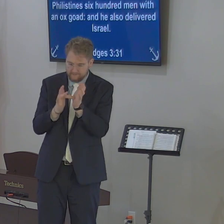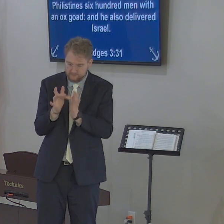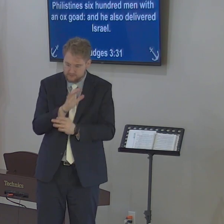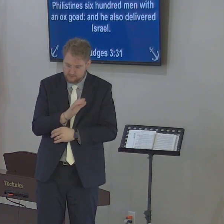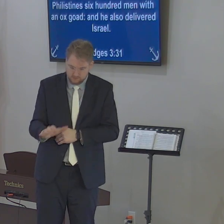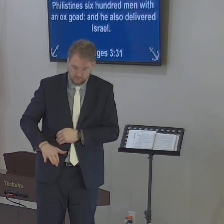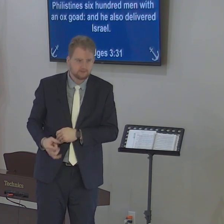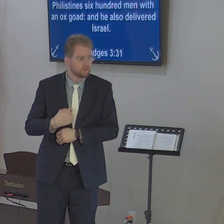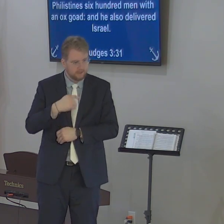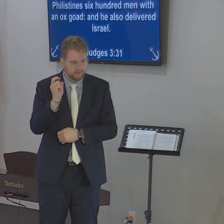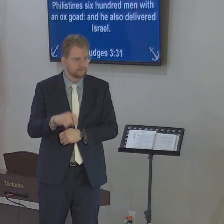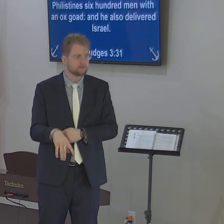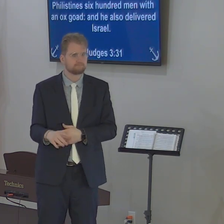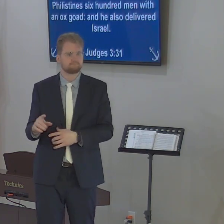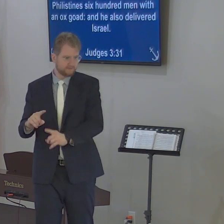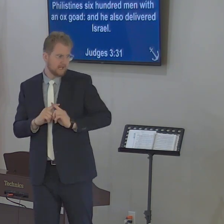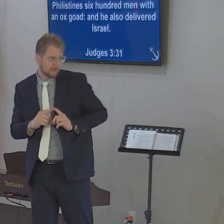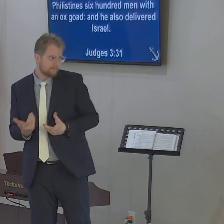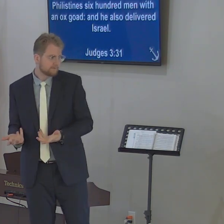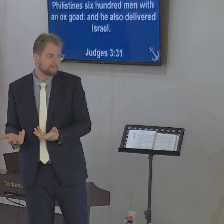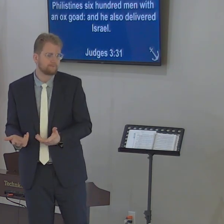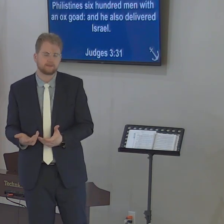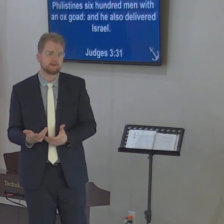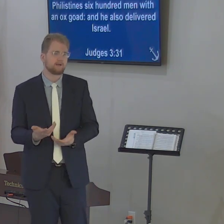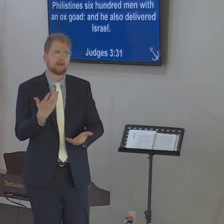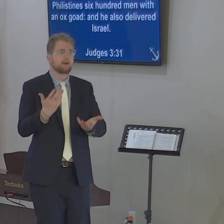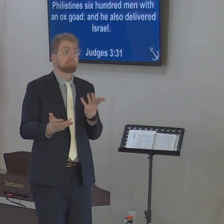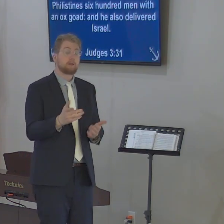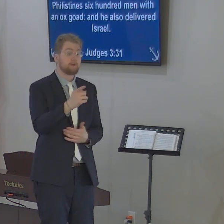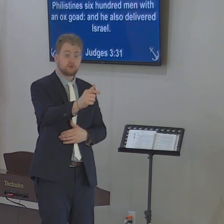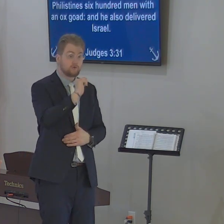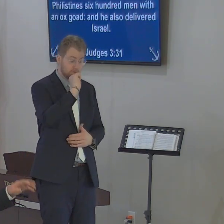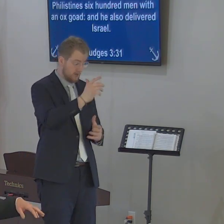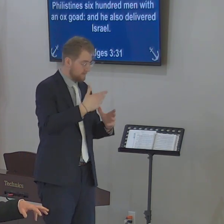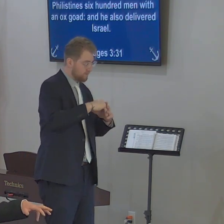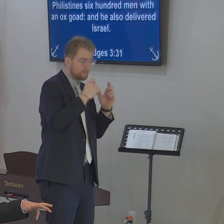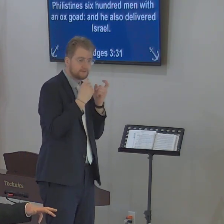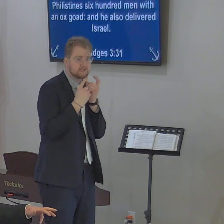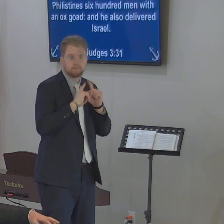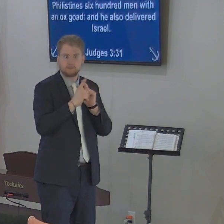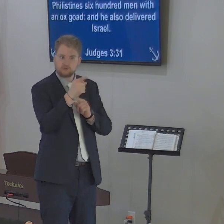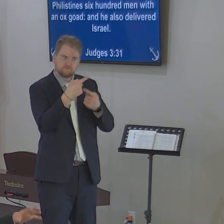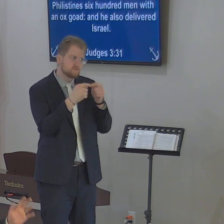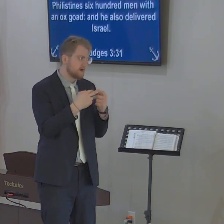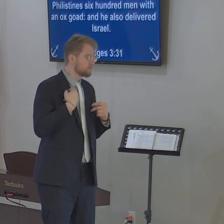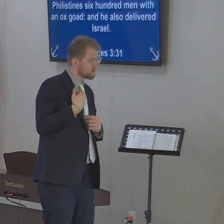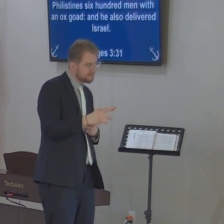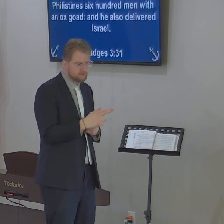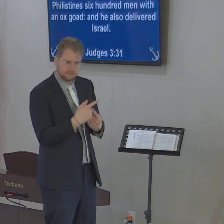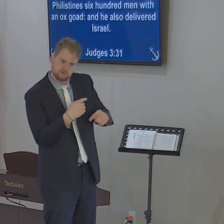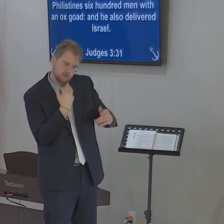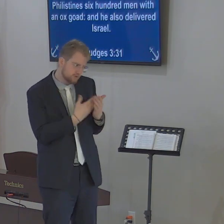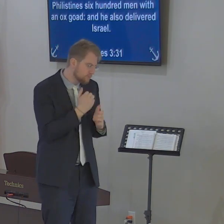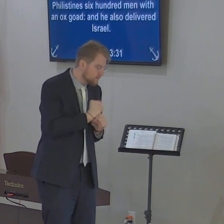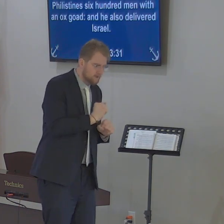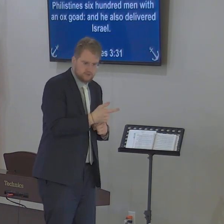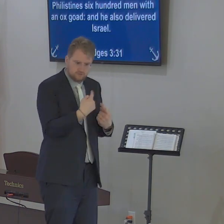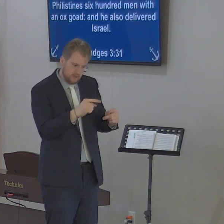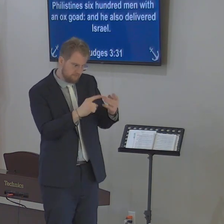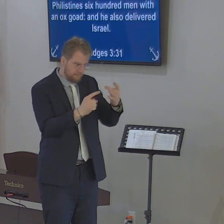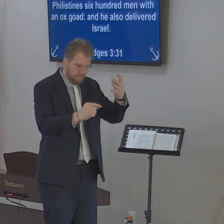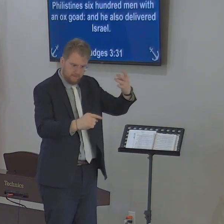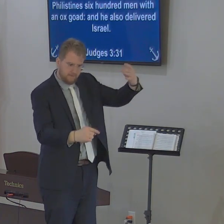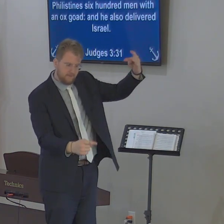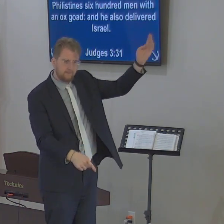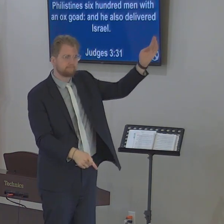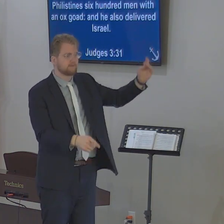life, to recognize and realize it didn't work. Maybe you haven't got into sin, but you've tried every religion under the sun. You had to come to the truth of knowing what the Word of God